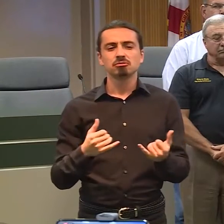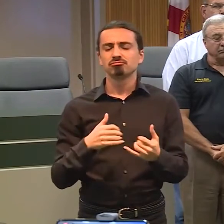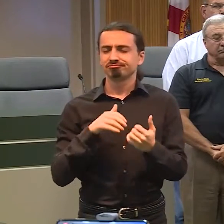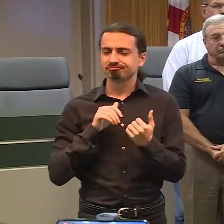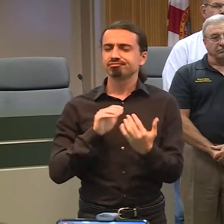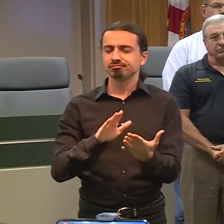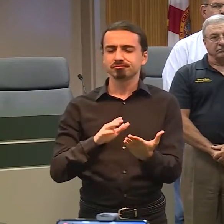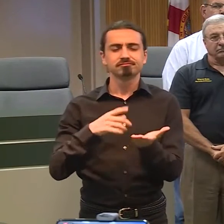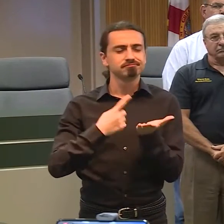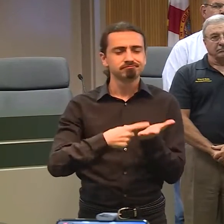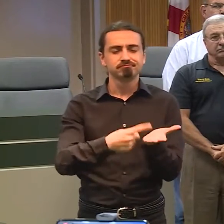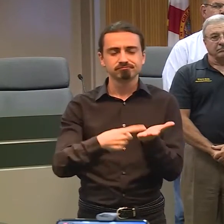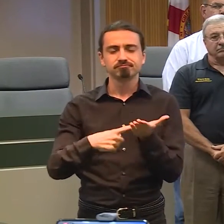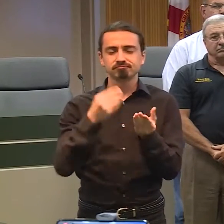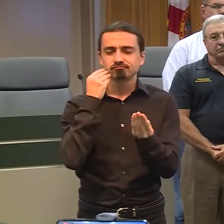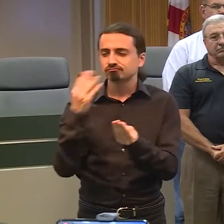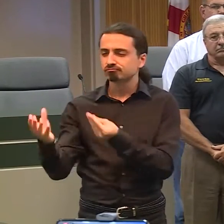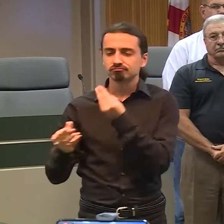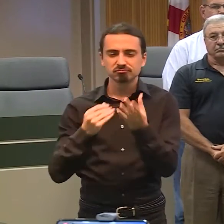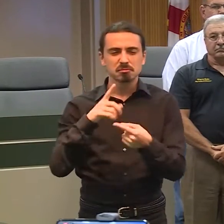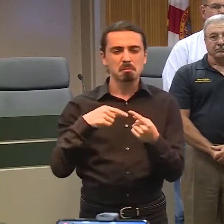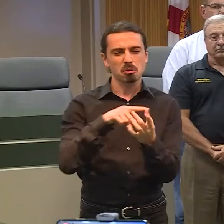So our